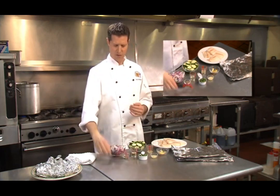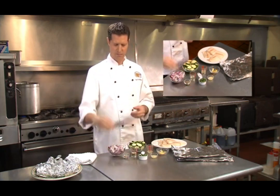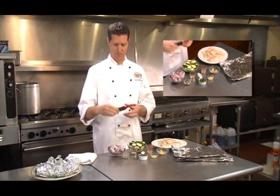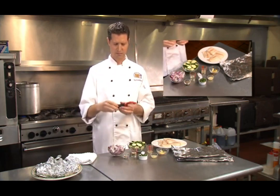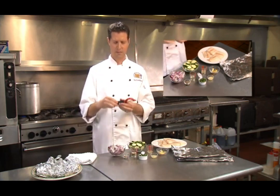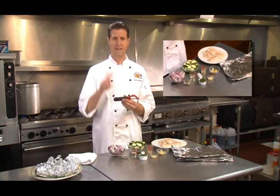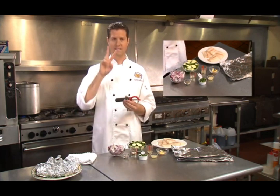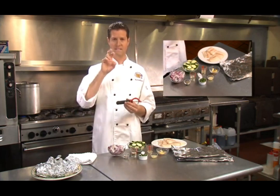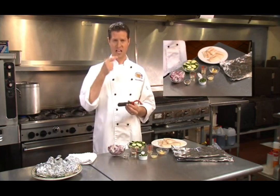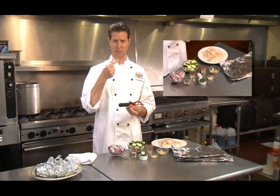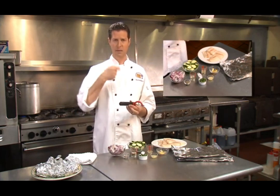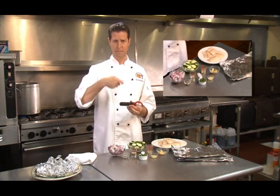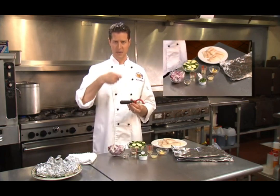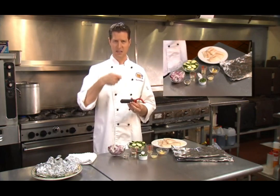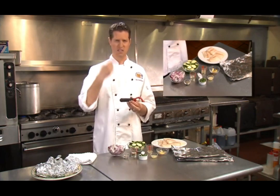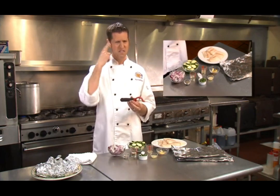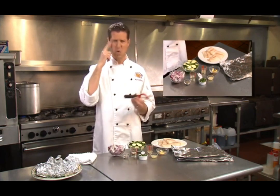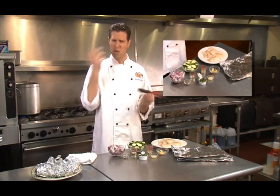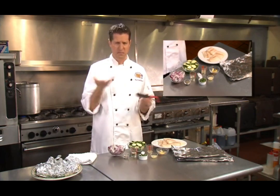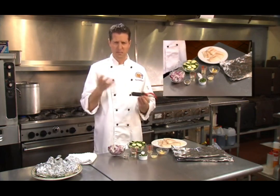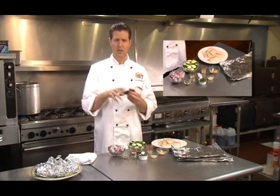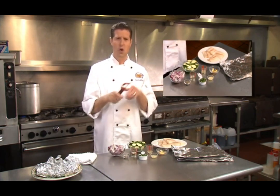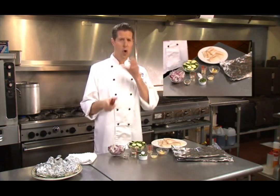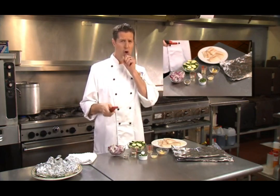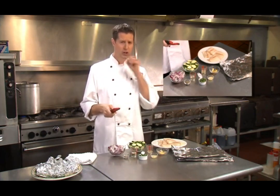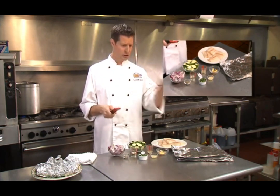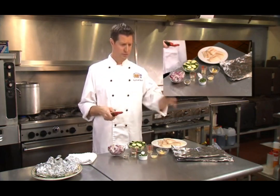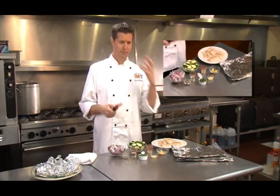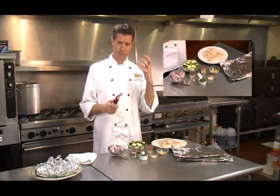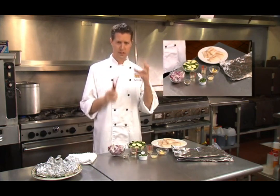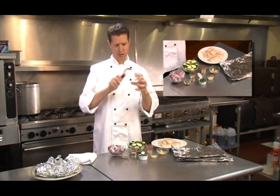Use the vegetable peeler to peel the orange.